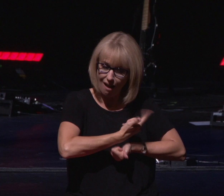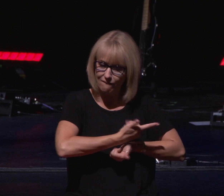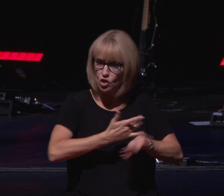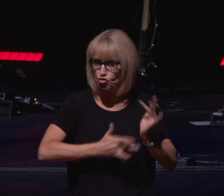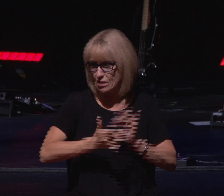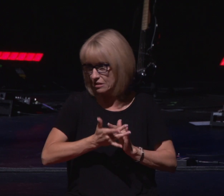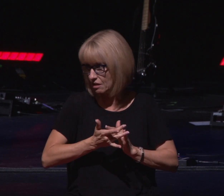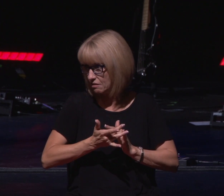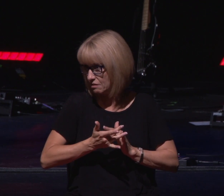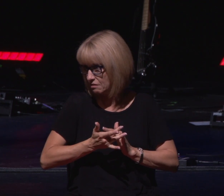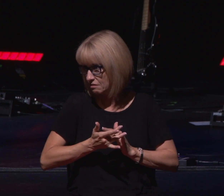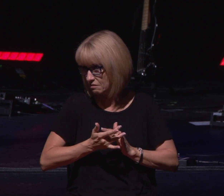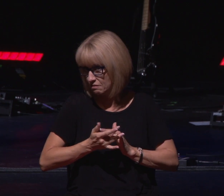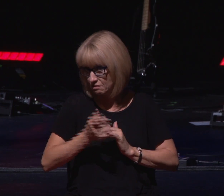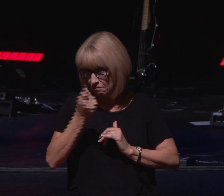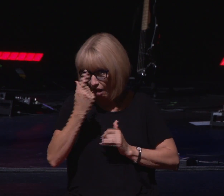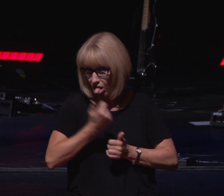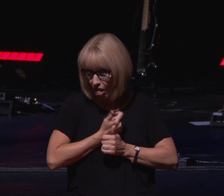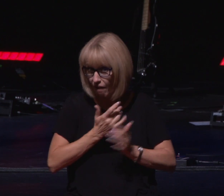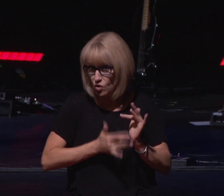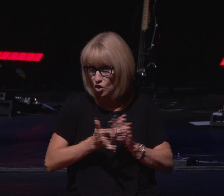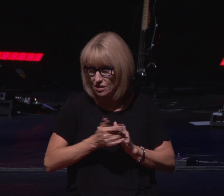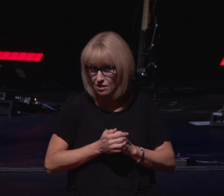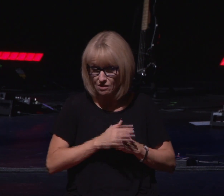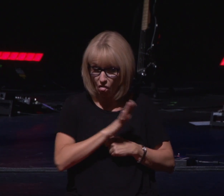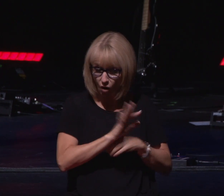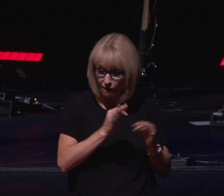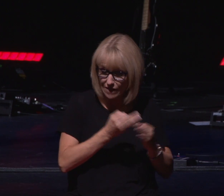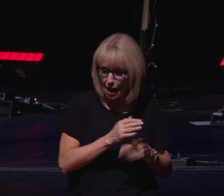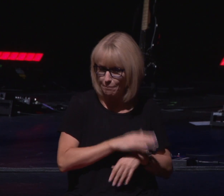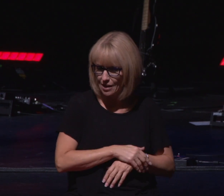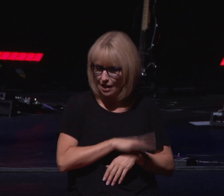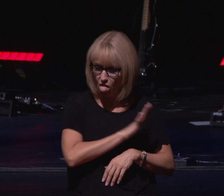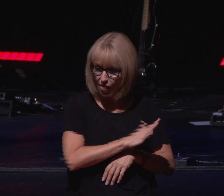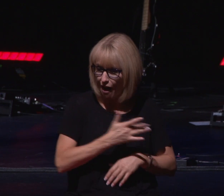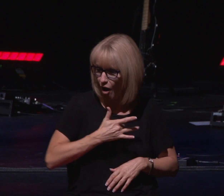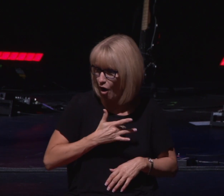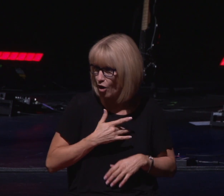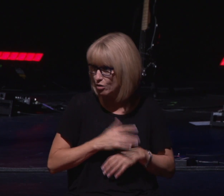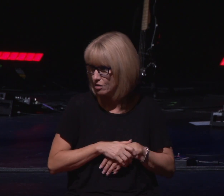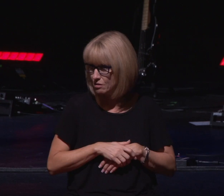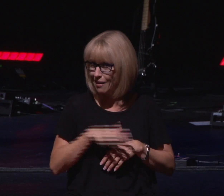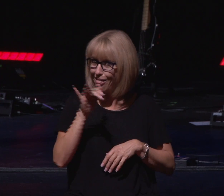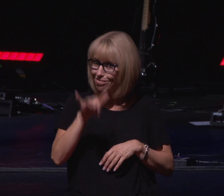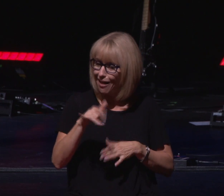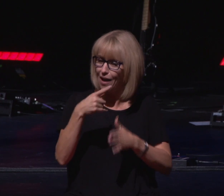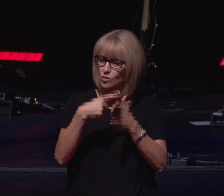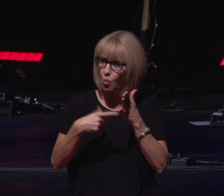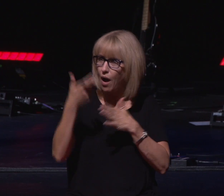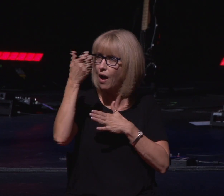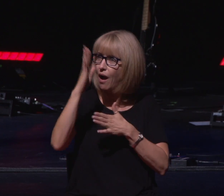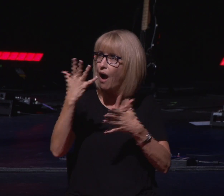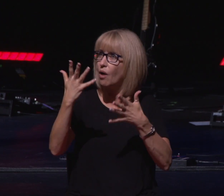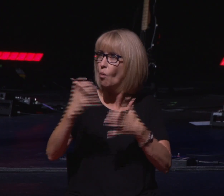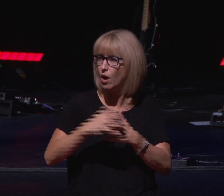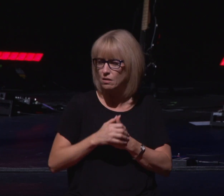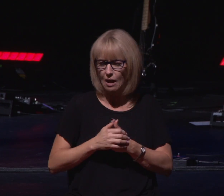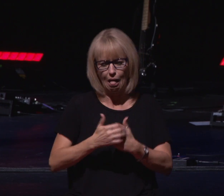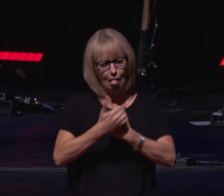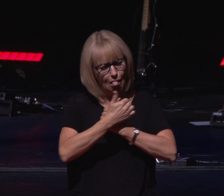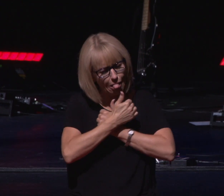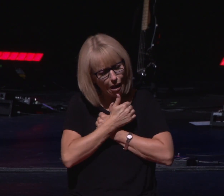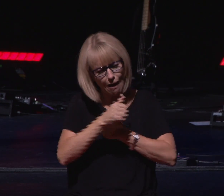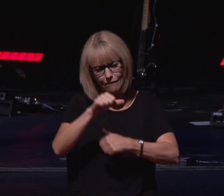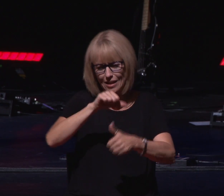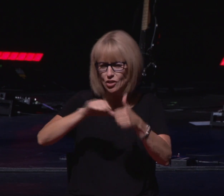do, not just their hearts, but their family around them, and see this is what God's calls to be. People who love and reach out